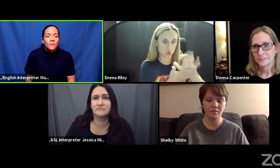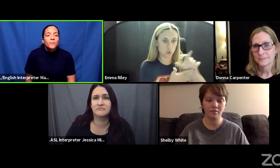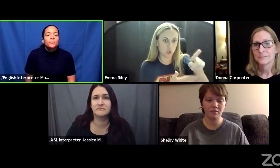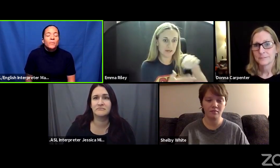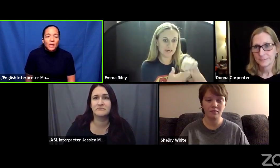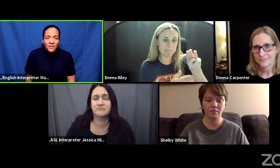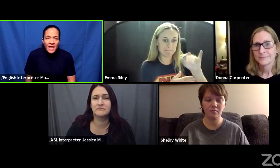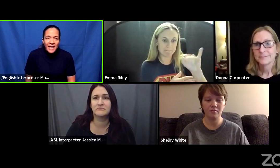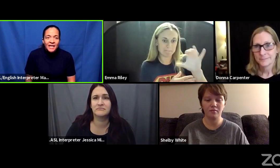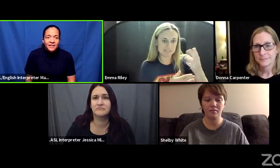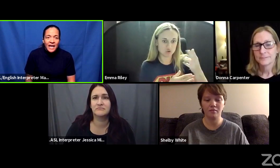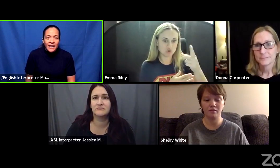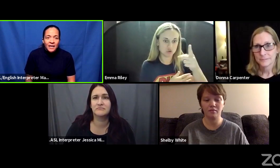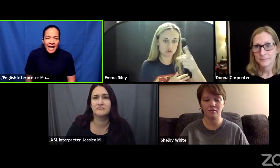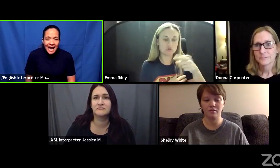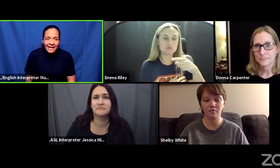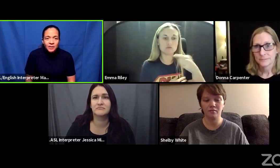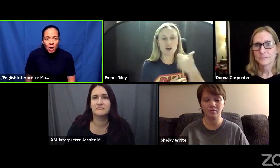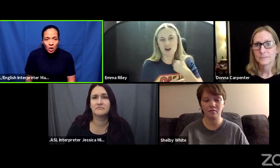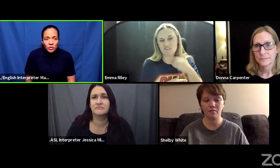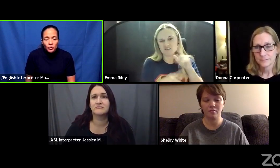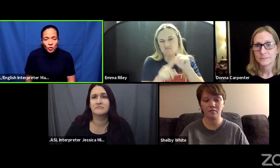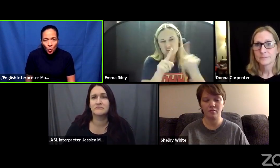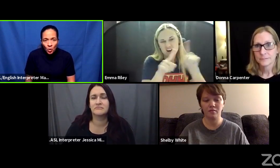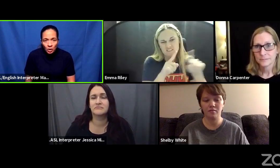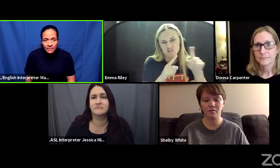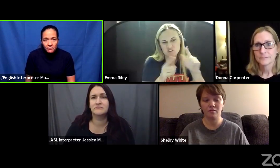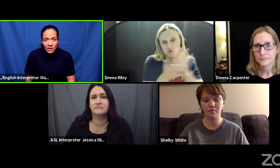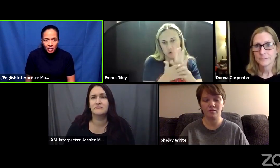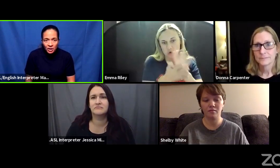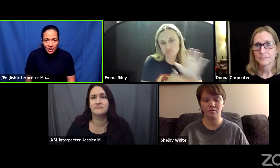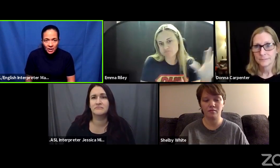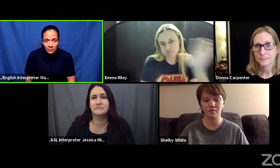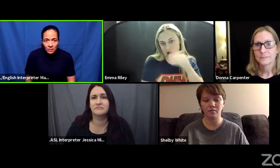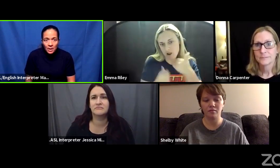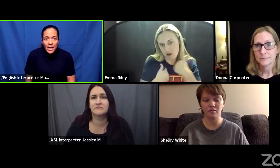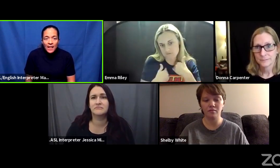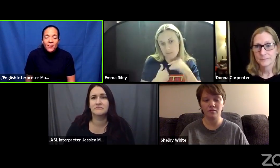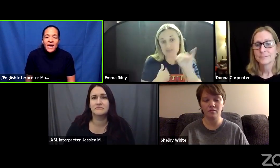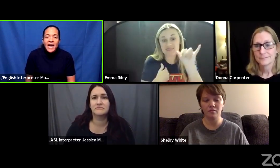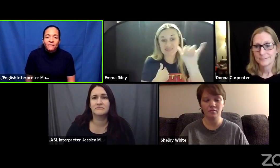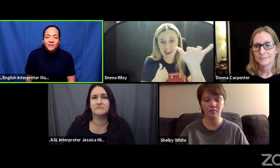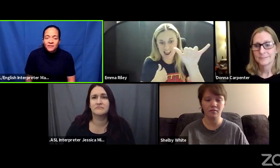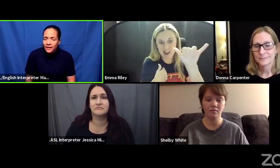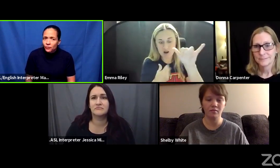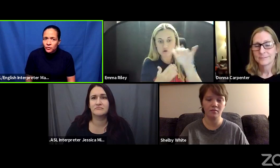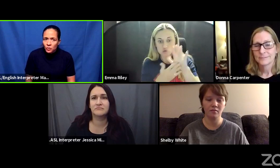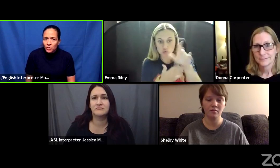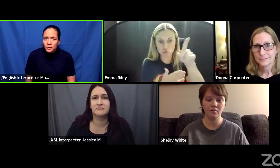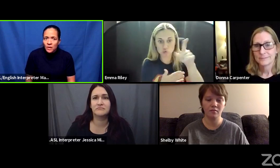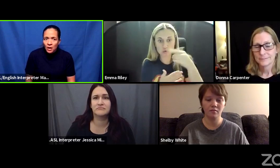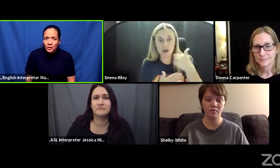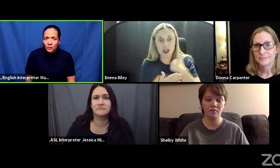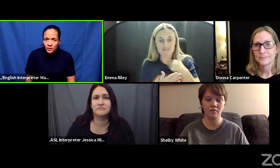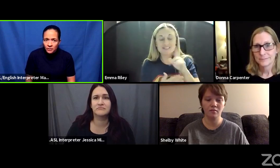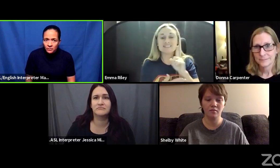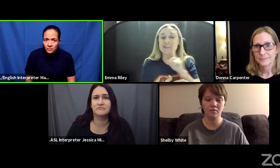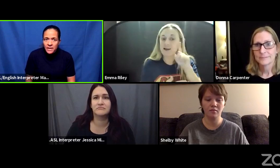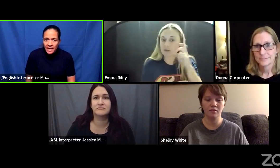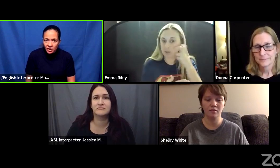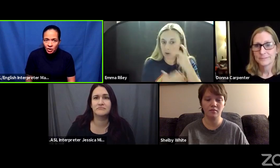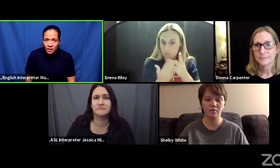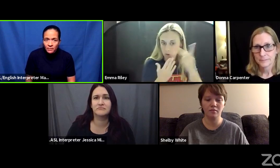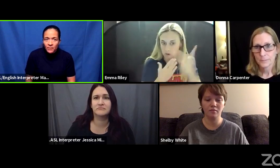Dog. That is a guide dog school in Michigan. They have several schools all over